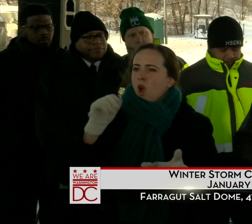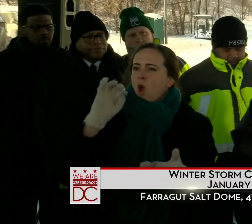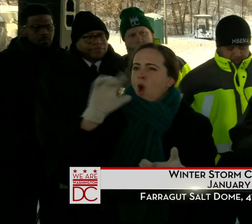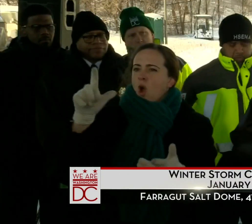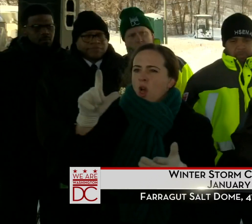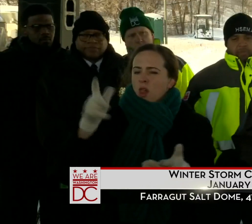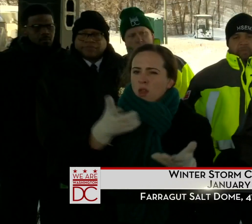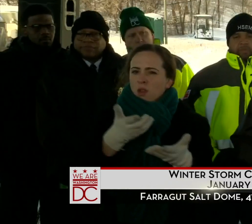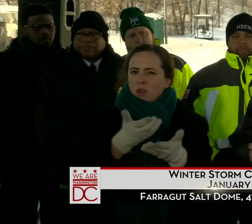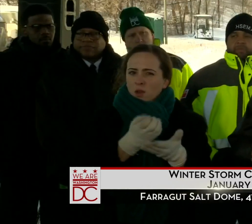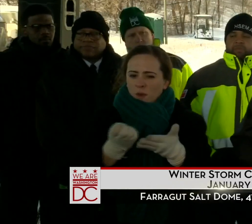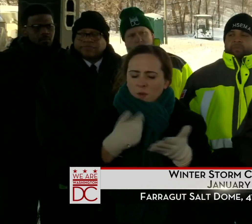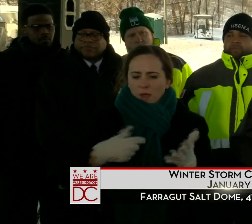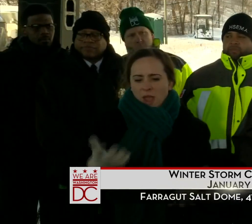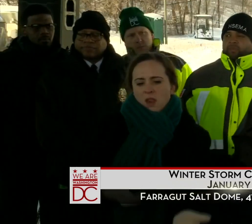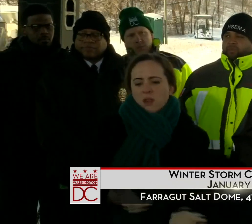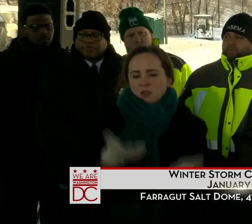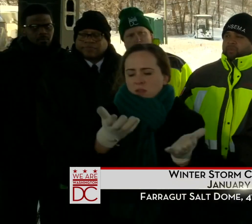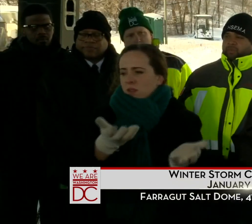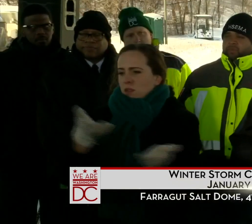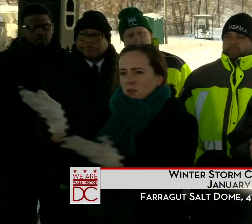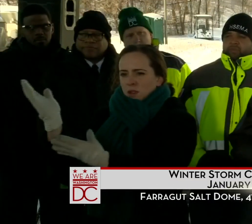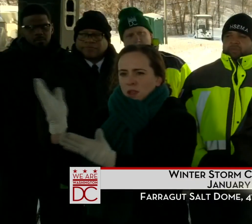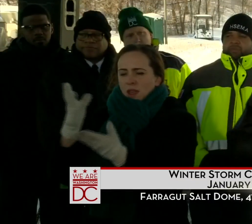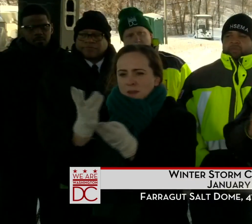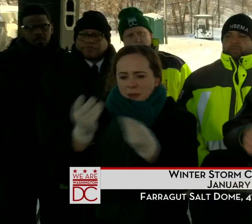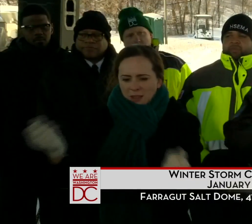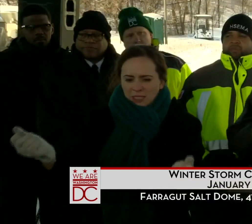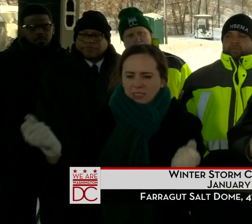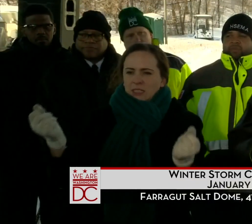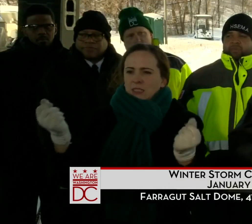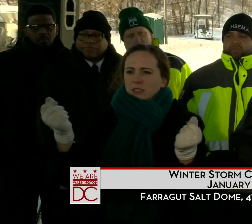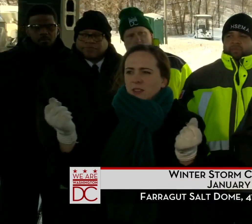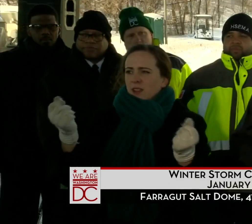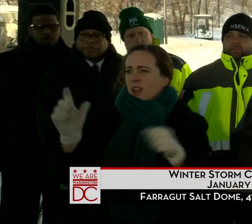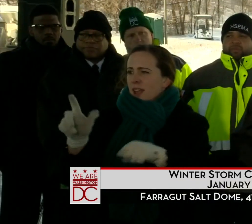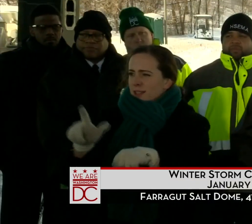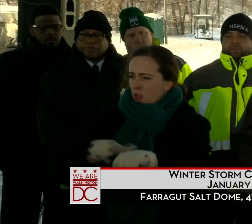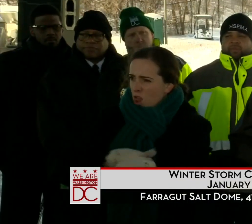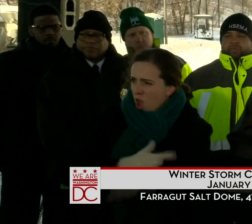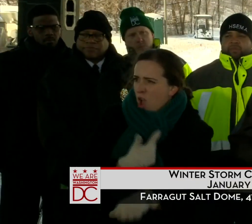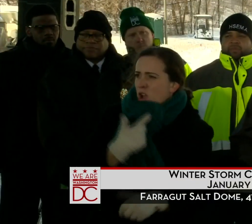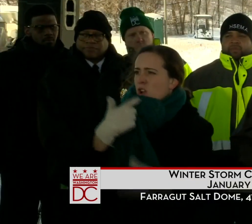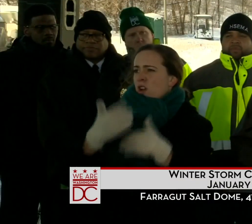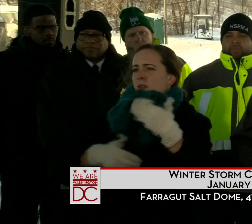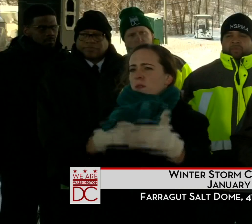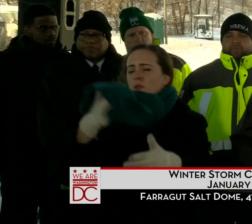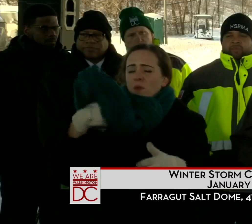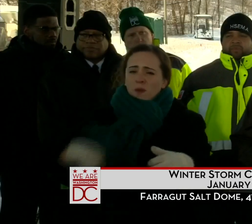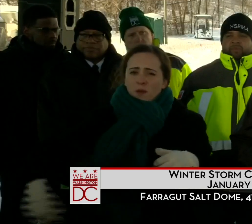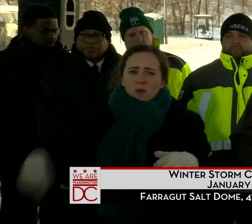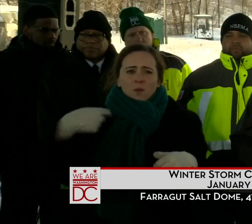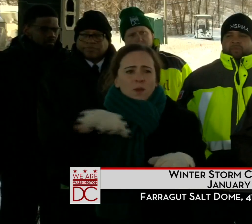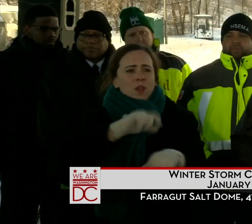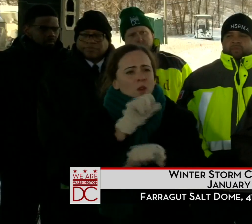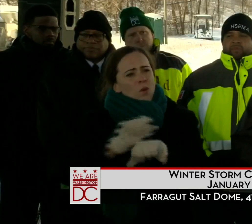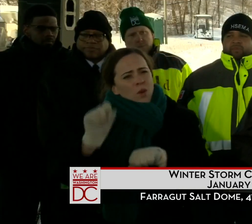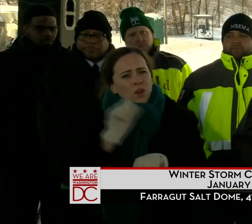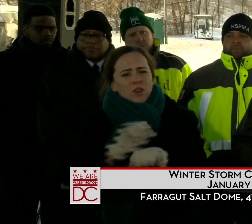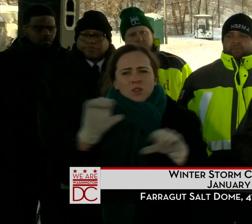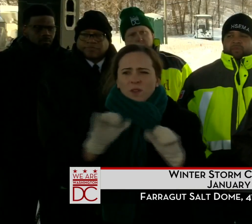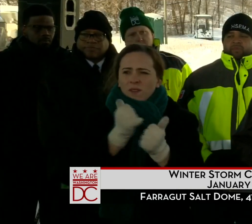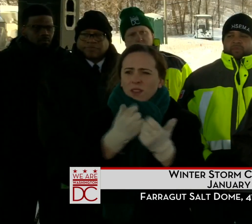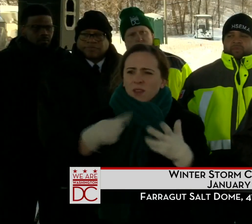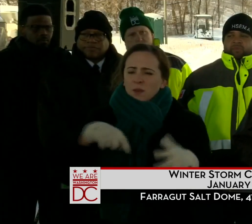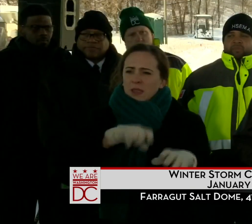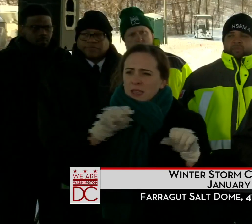snow off and melt it off. And that's really what we're looking at now. So it's a longer operation. We're working hard, and we're going to do everything we can to get